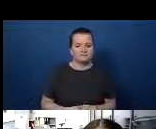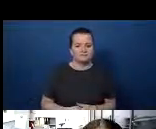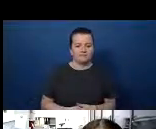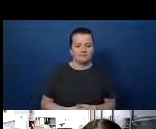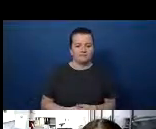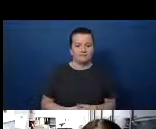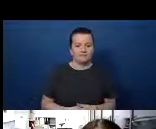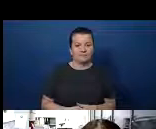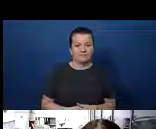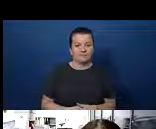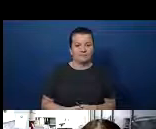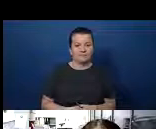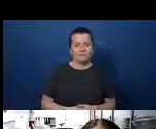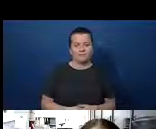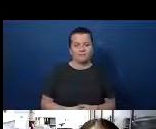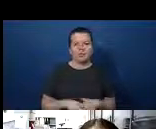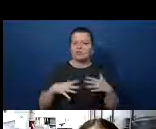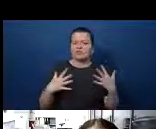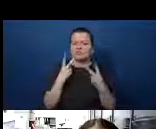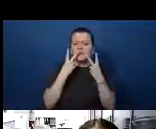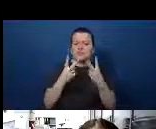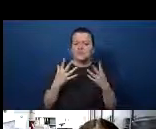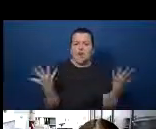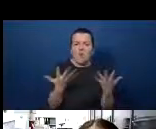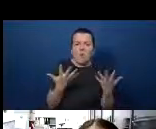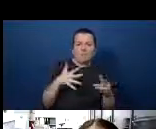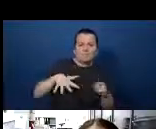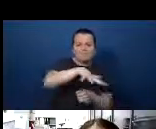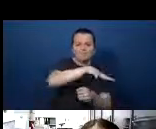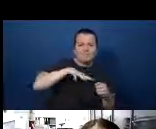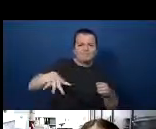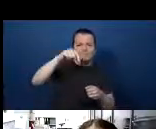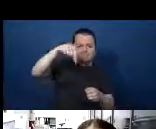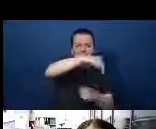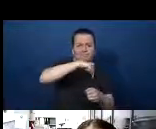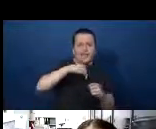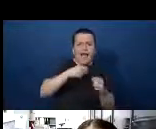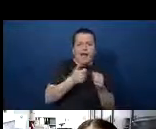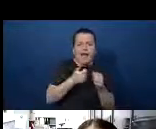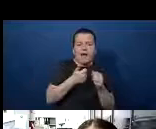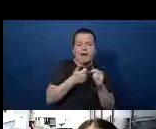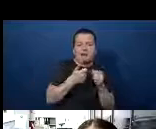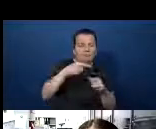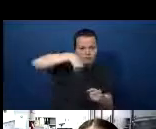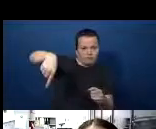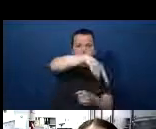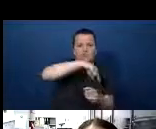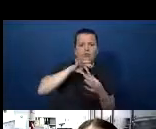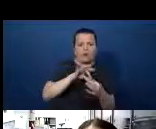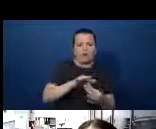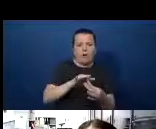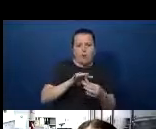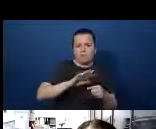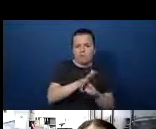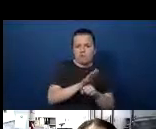of contextual factor that mediate the occurrence, severity, and consequences of school bullying.